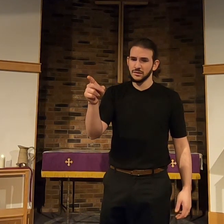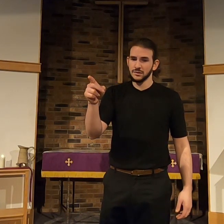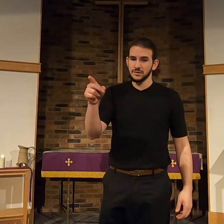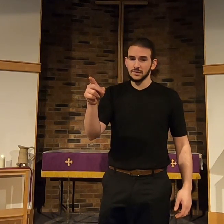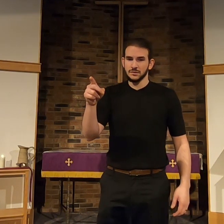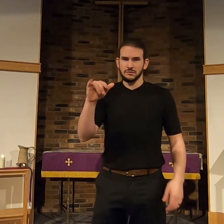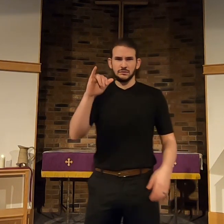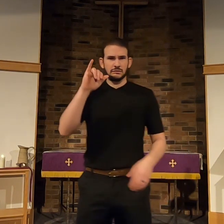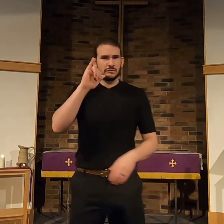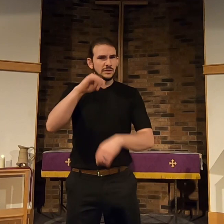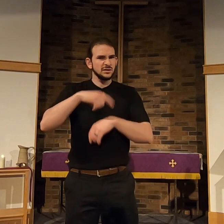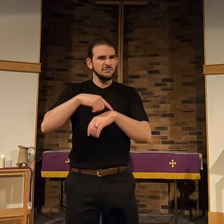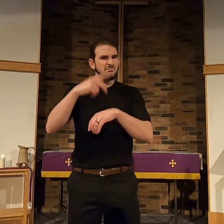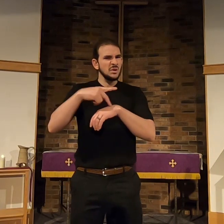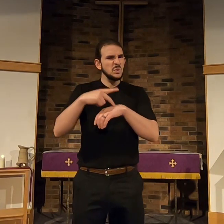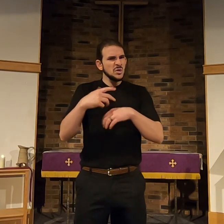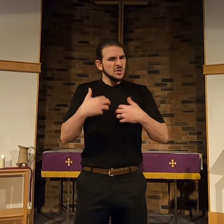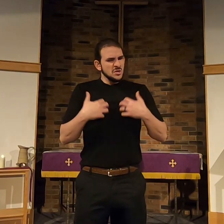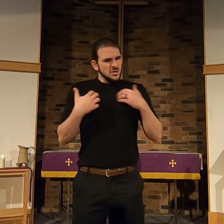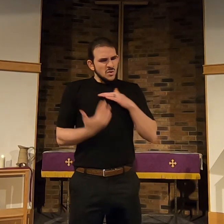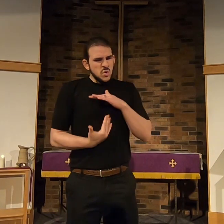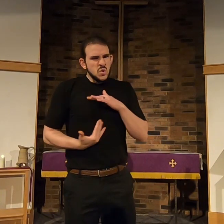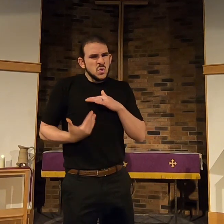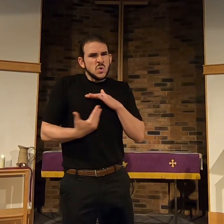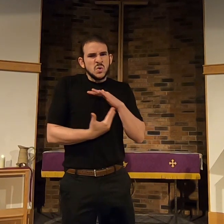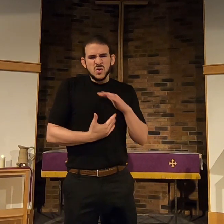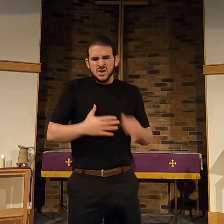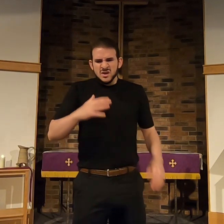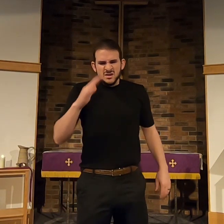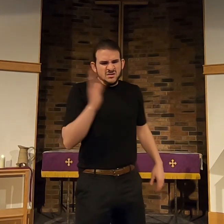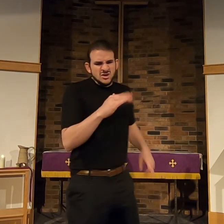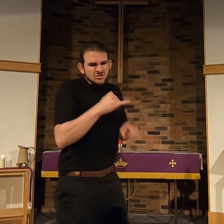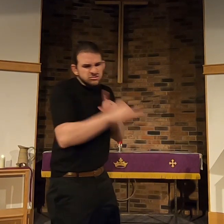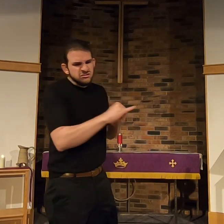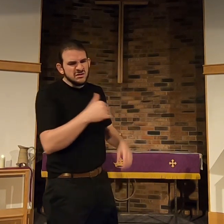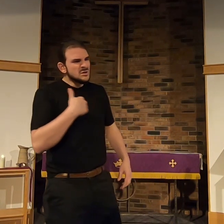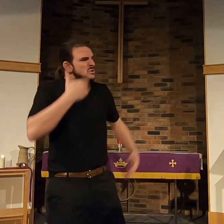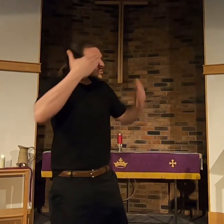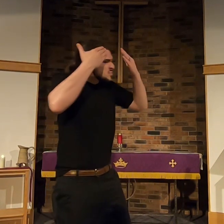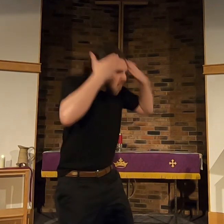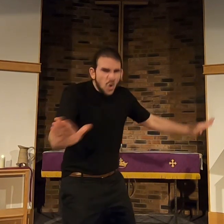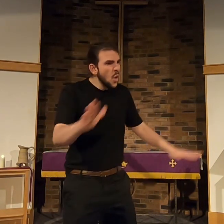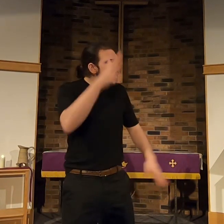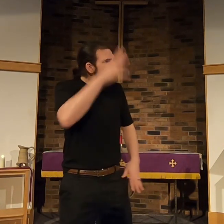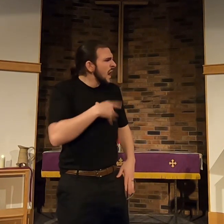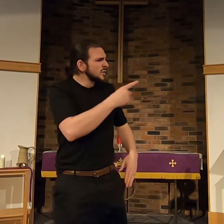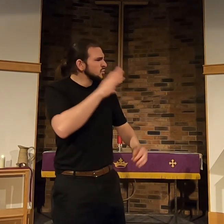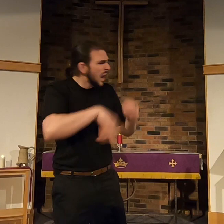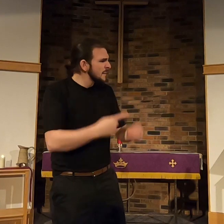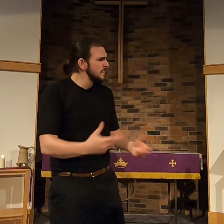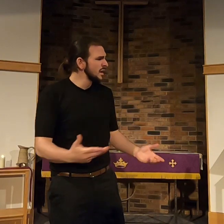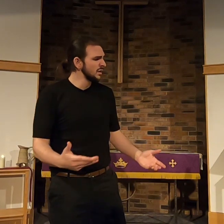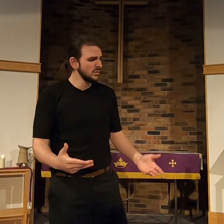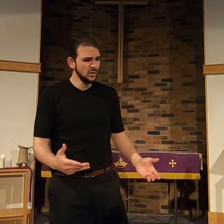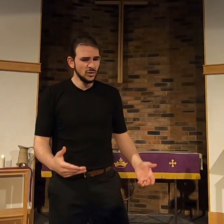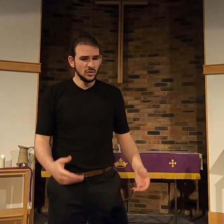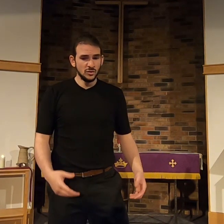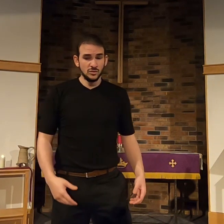Galilean." This time Peter began to curse and swear, "I don't even know the man you're talking about."